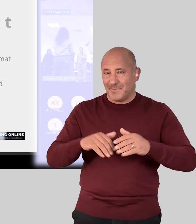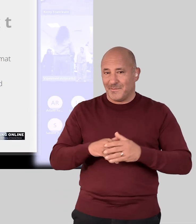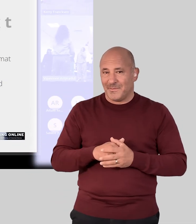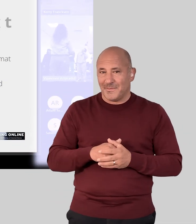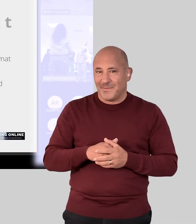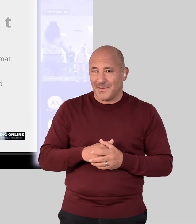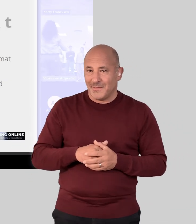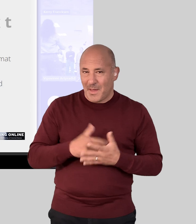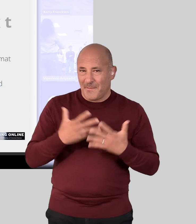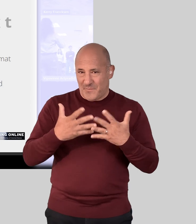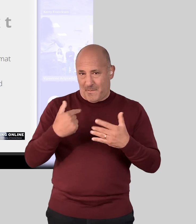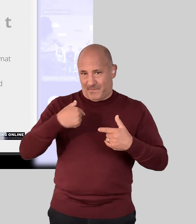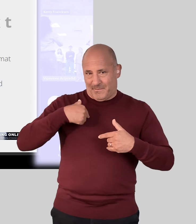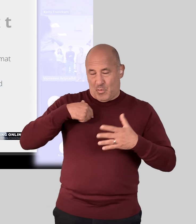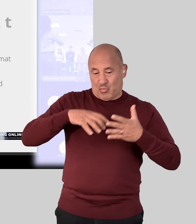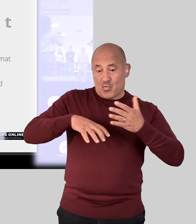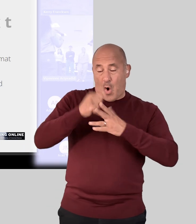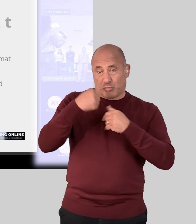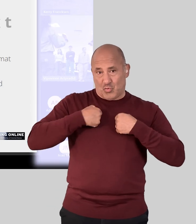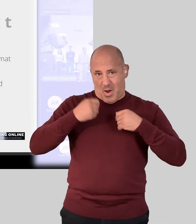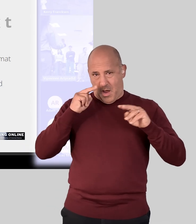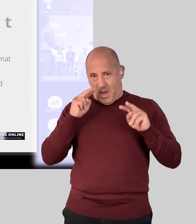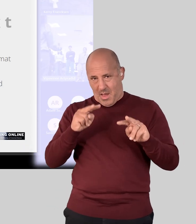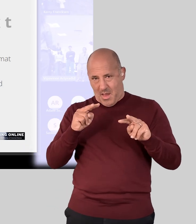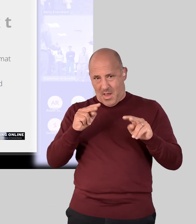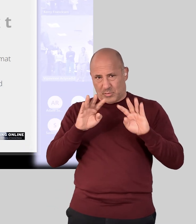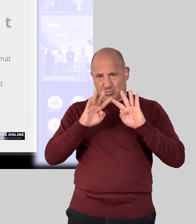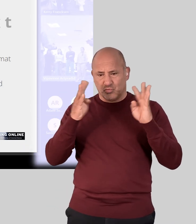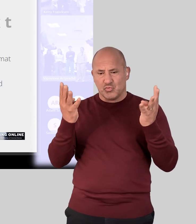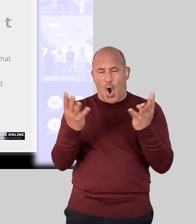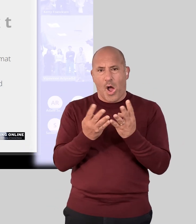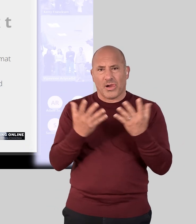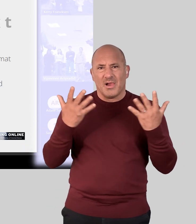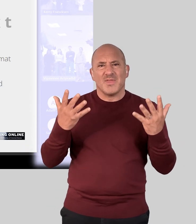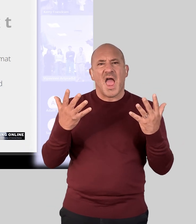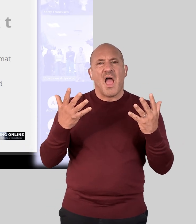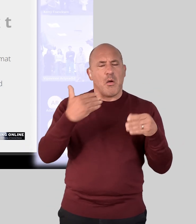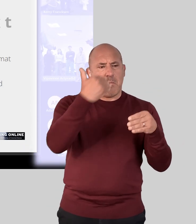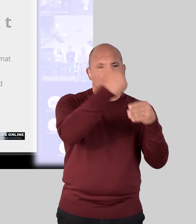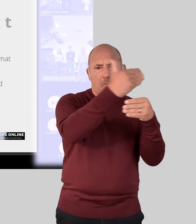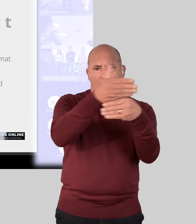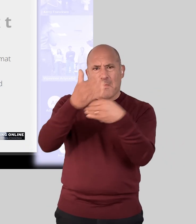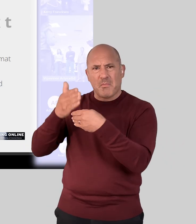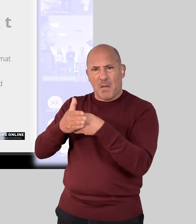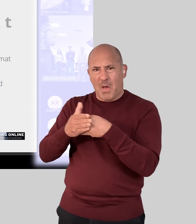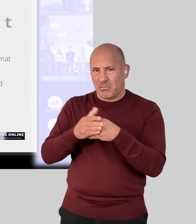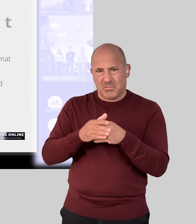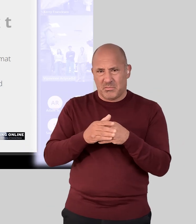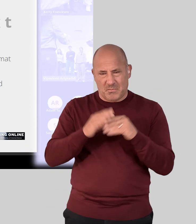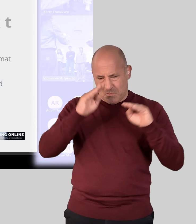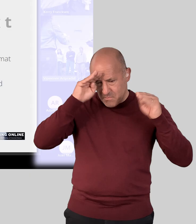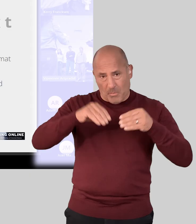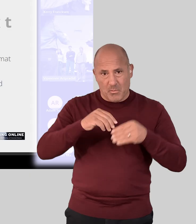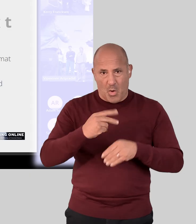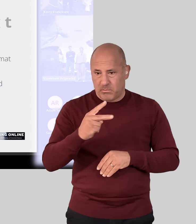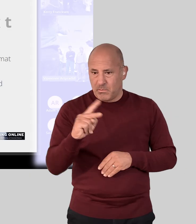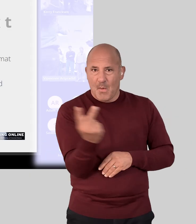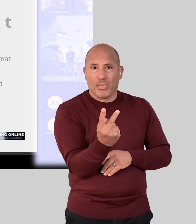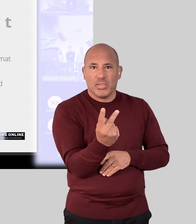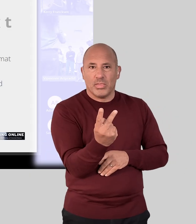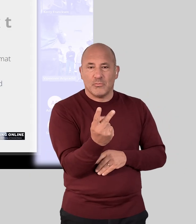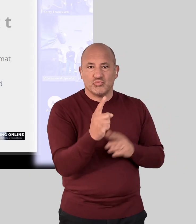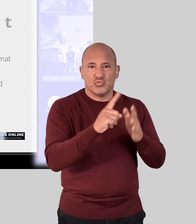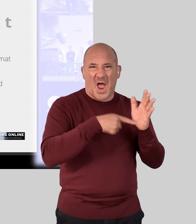her off. So from watching it from a culture perspective, the circle is now closed to everyone else.